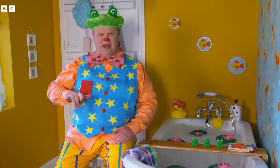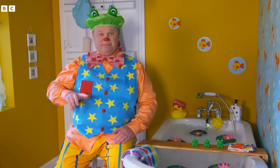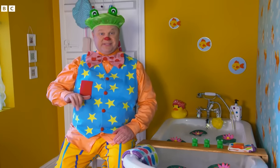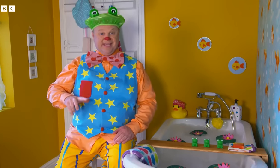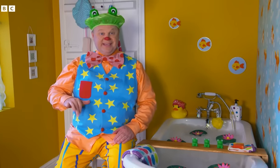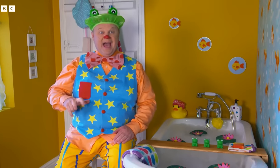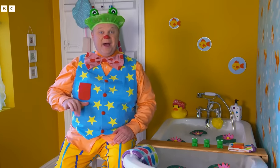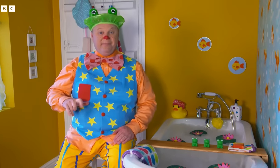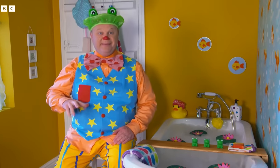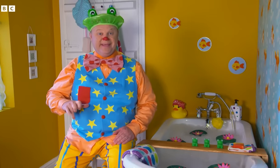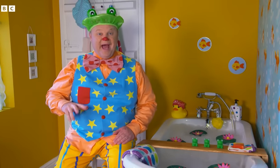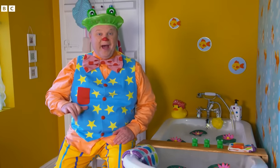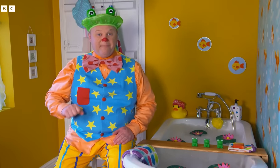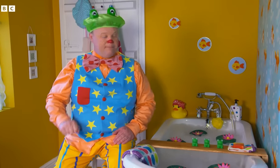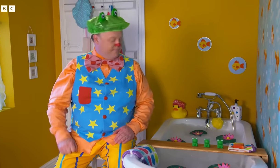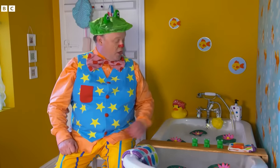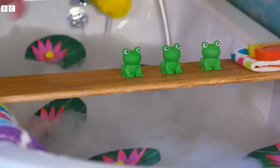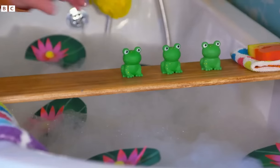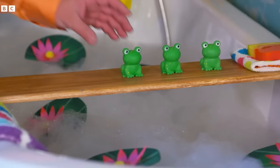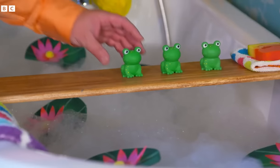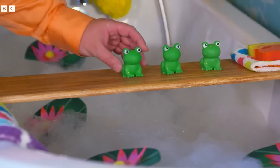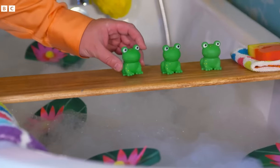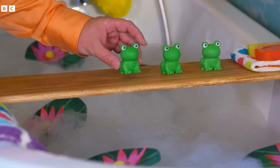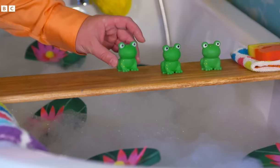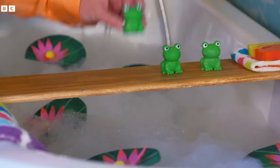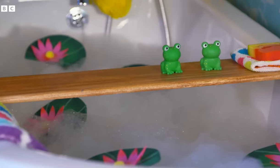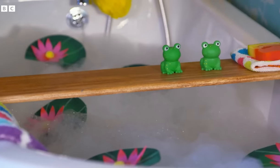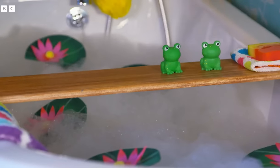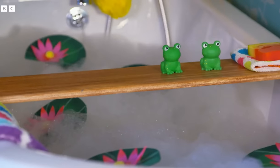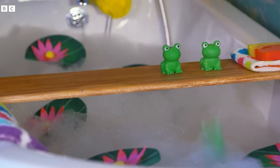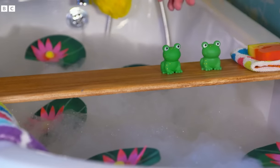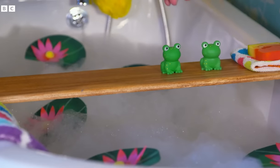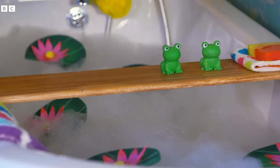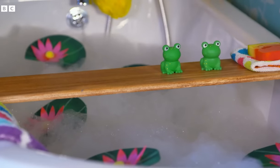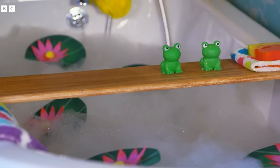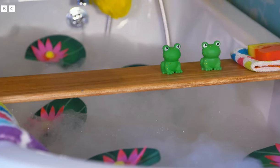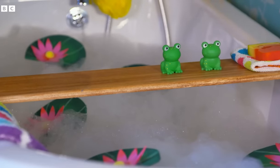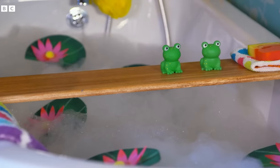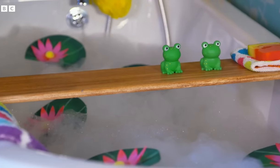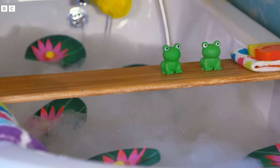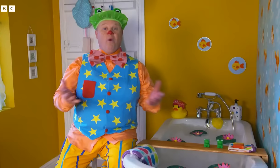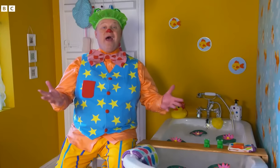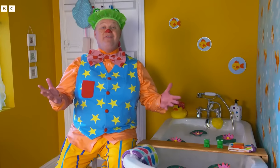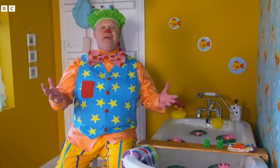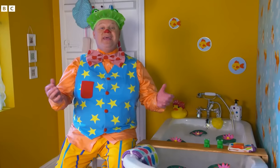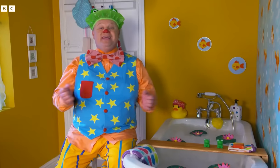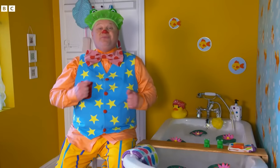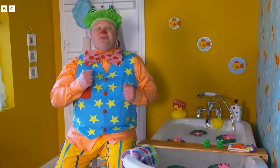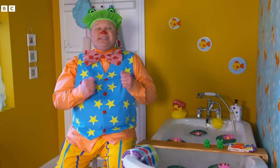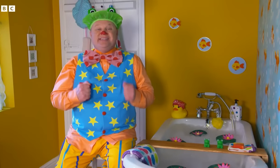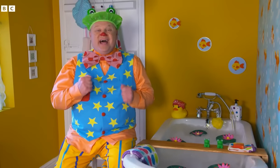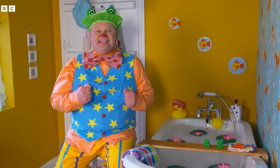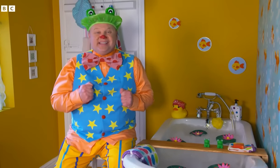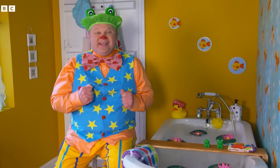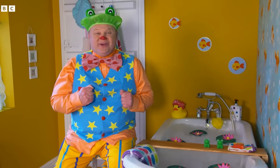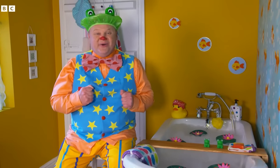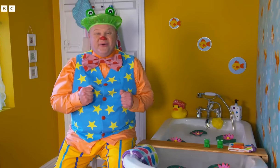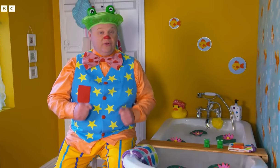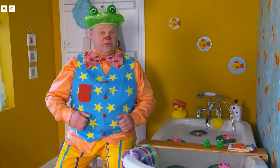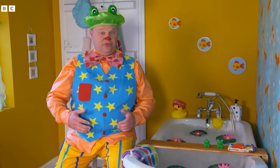grubs. Yum, yum! One jumped into the pool where it was nice and cool.